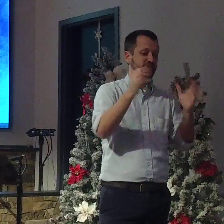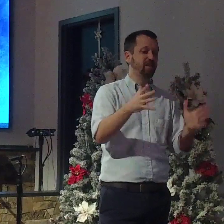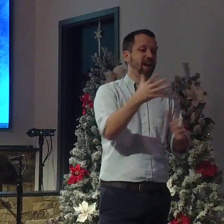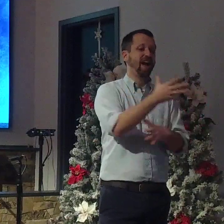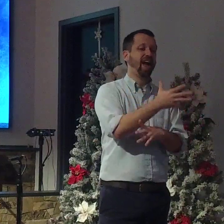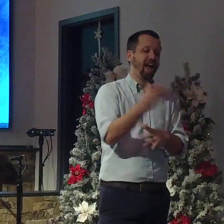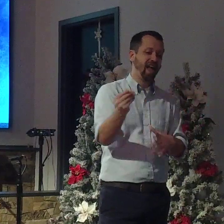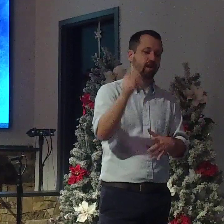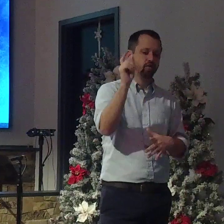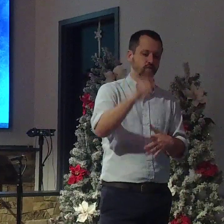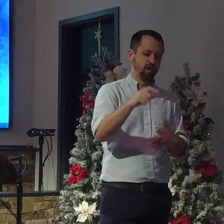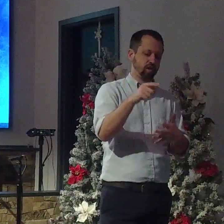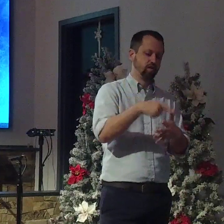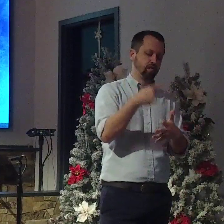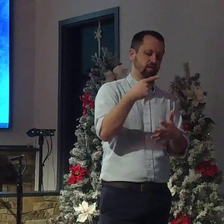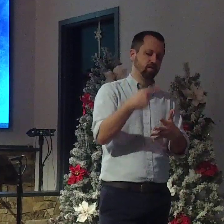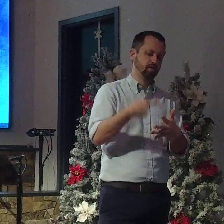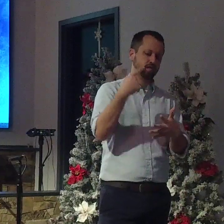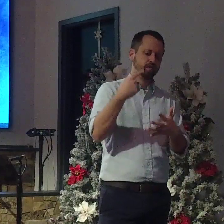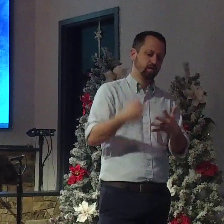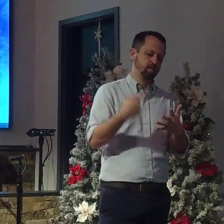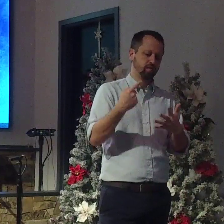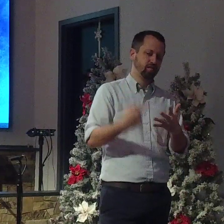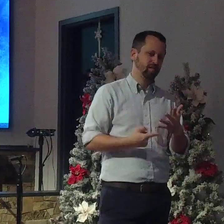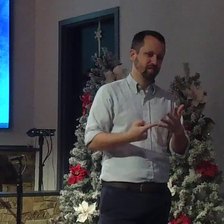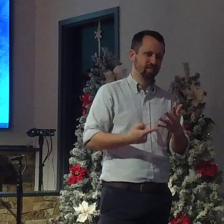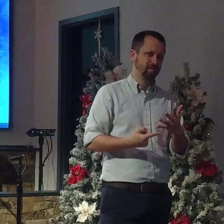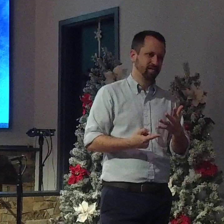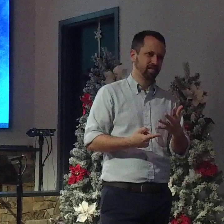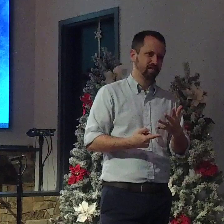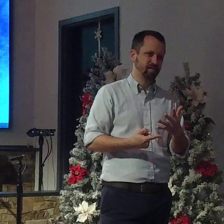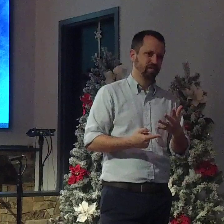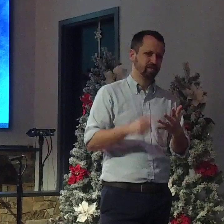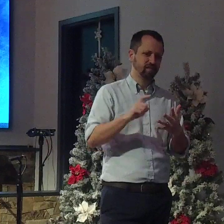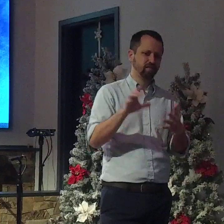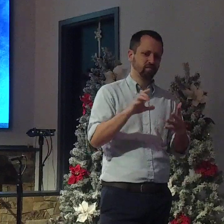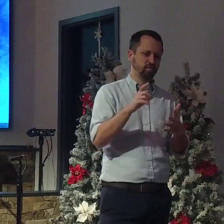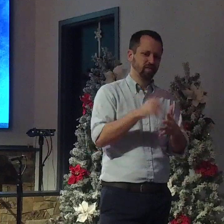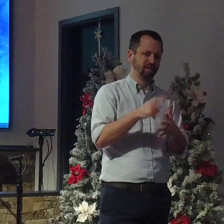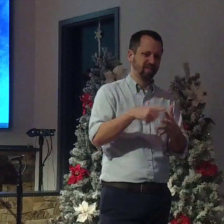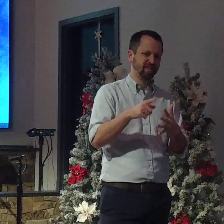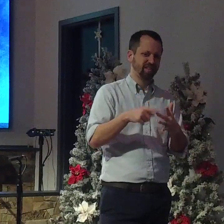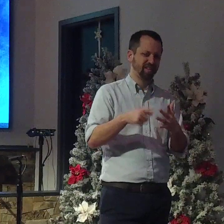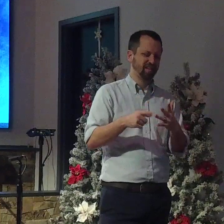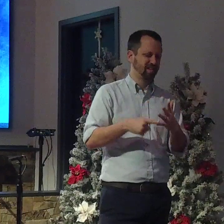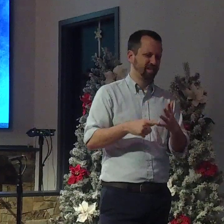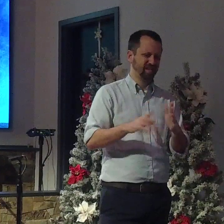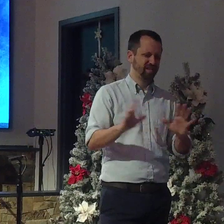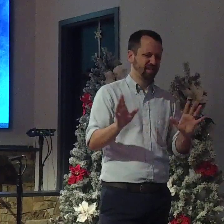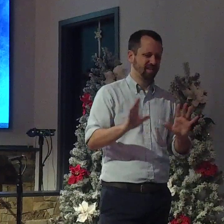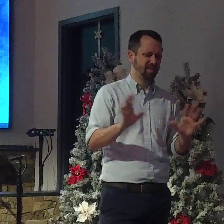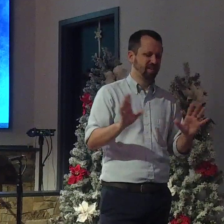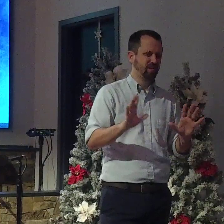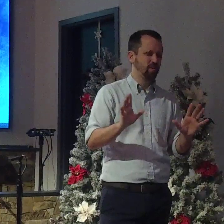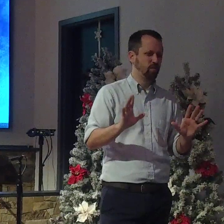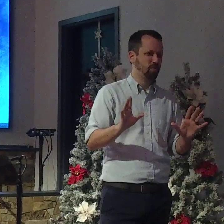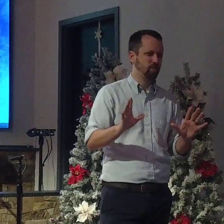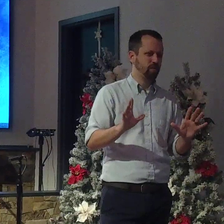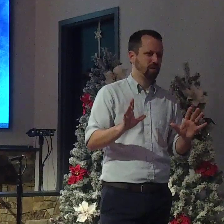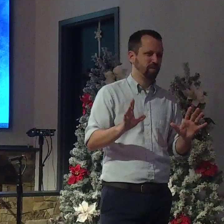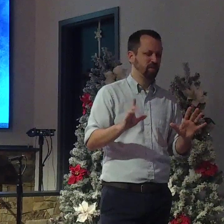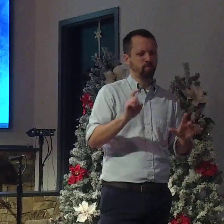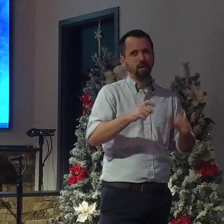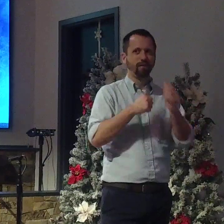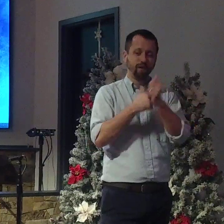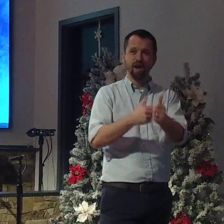Colossians 1 on the screen. It talks about his blood. We've sang about the blood of Christ. When you see the phrase the